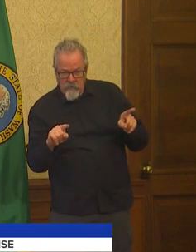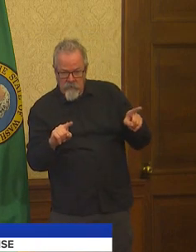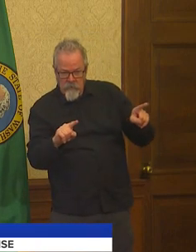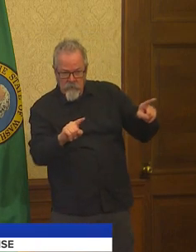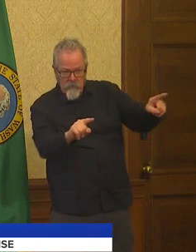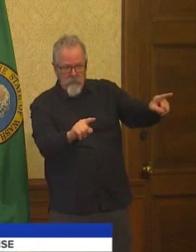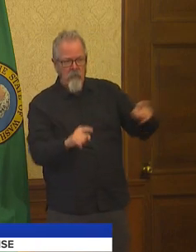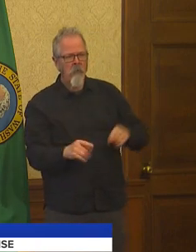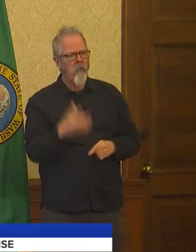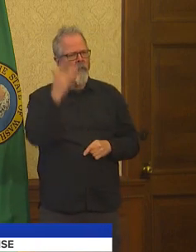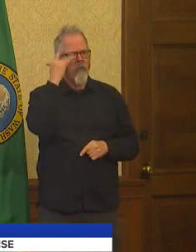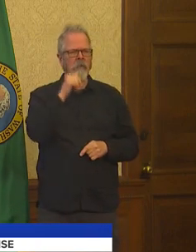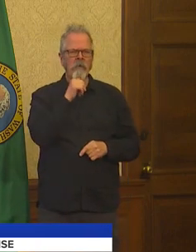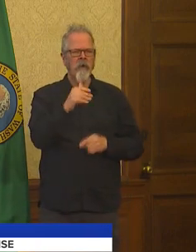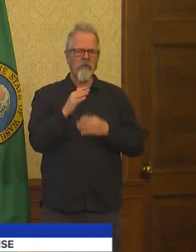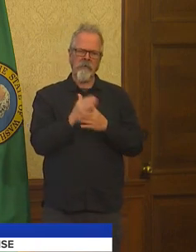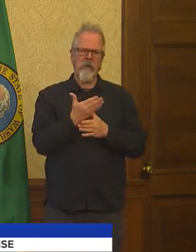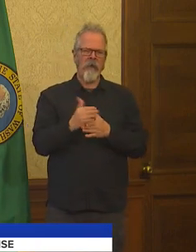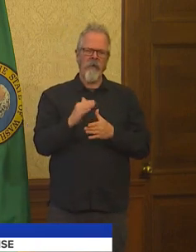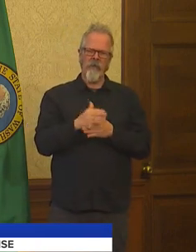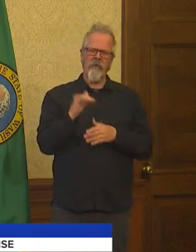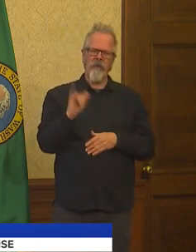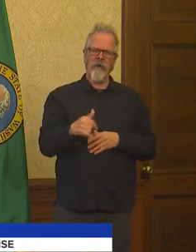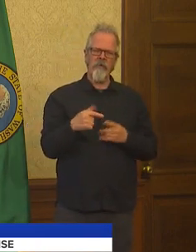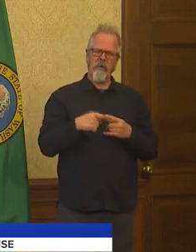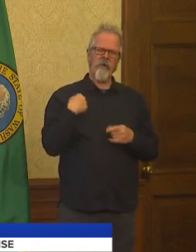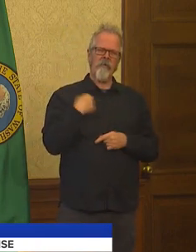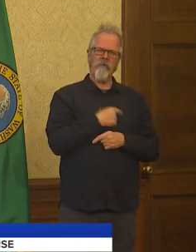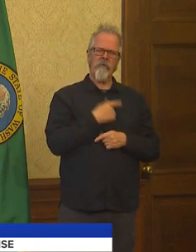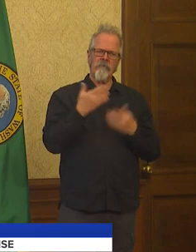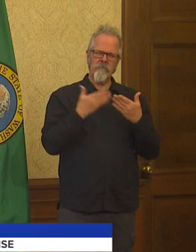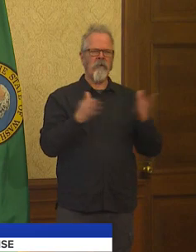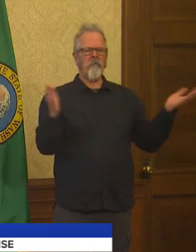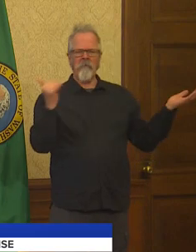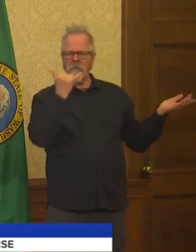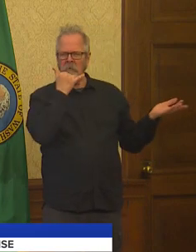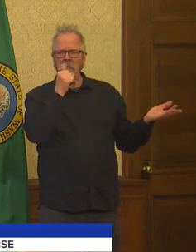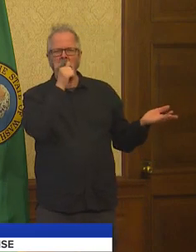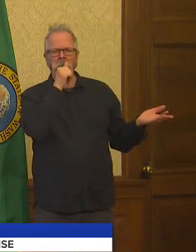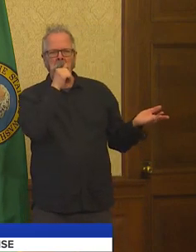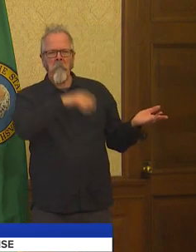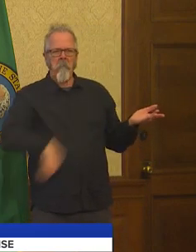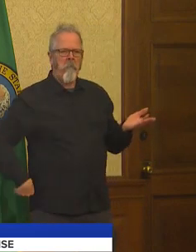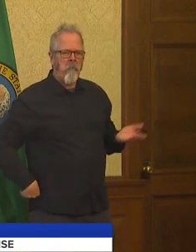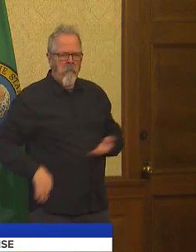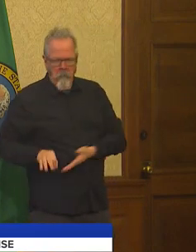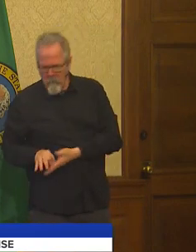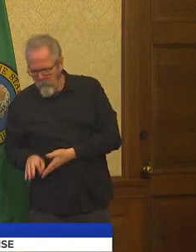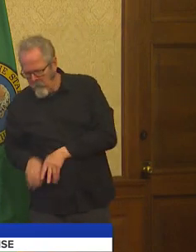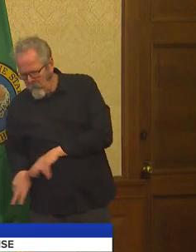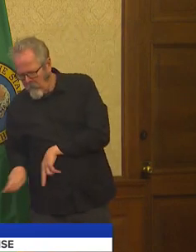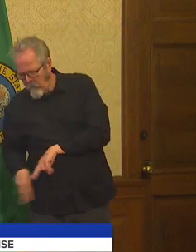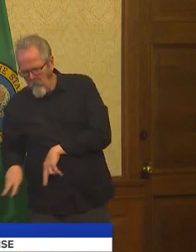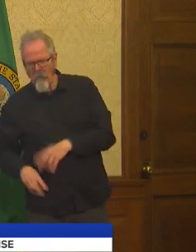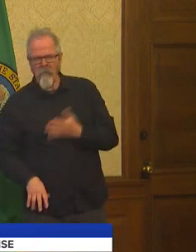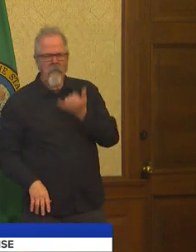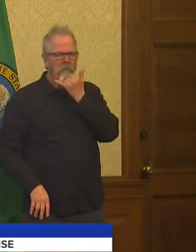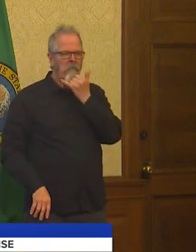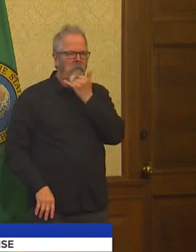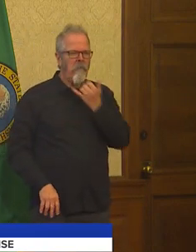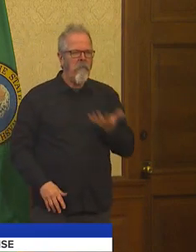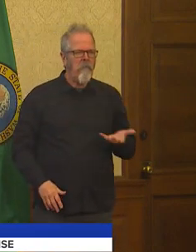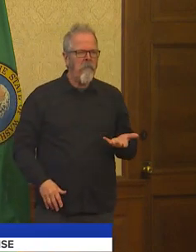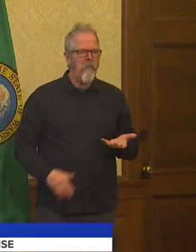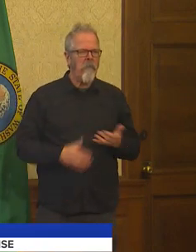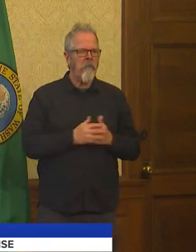who feel frustrated. They feel like they don't have a say in the path forward and how the state plans to reopen and when. So what's your message to those